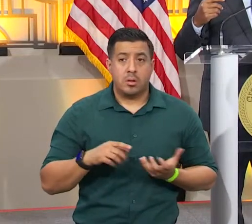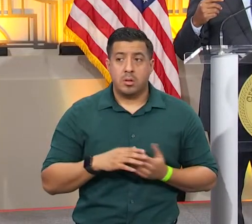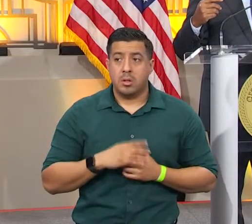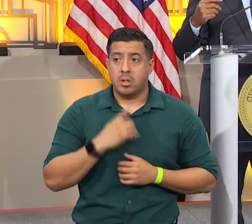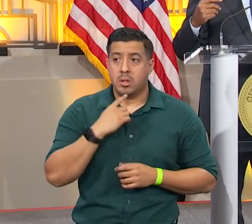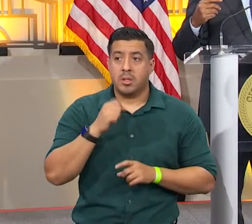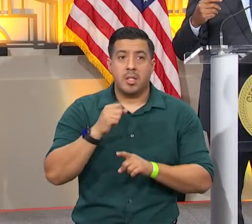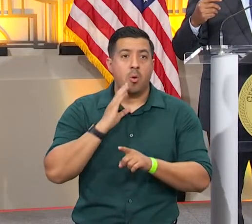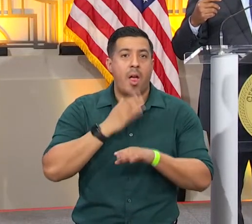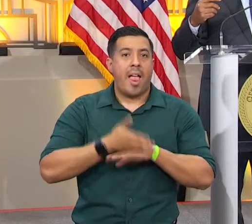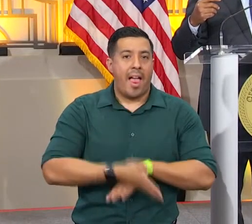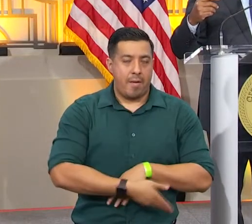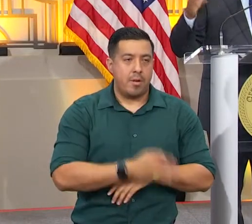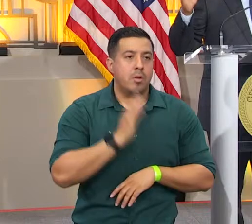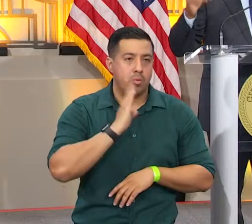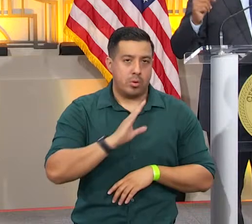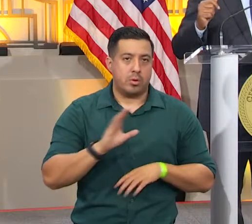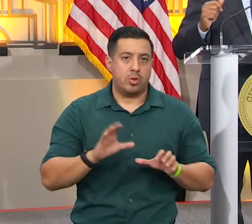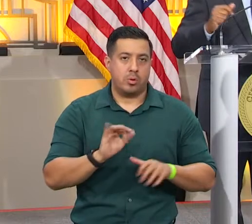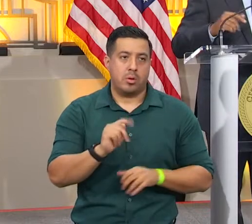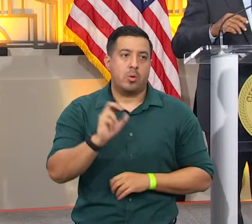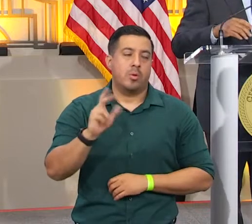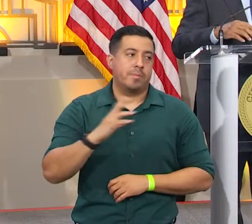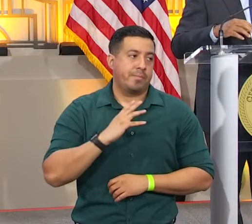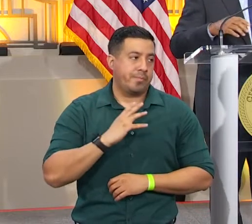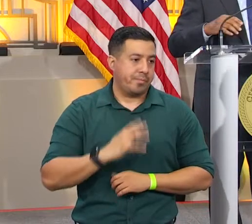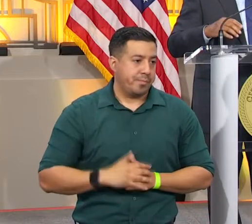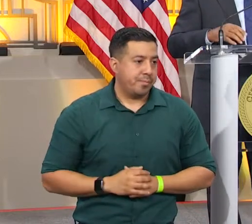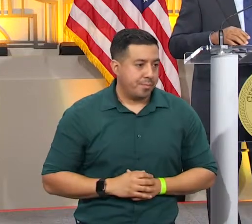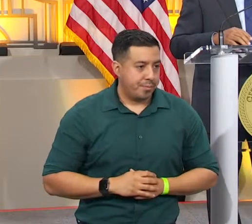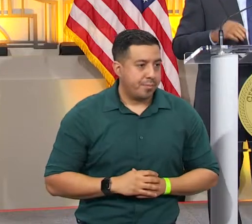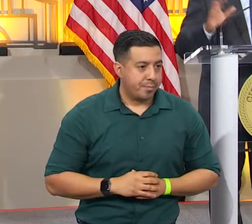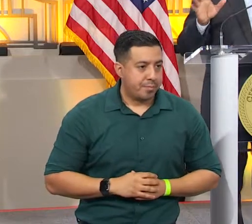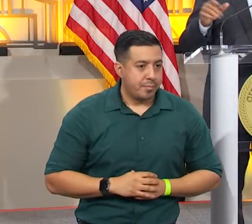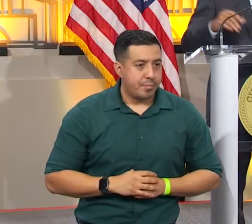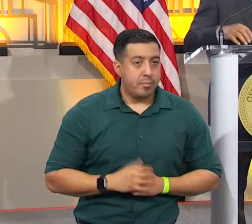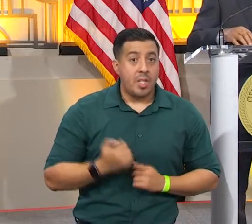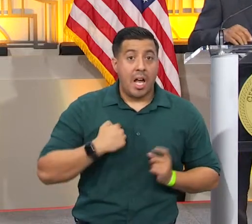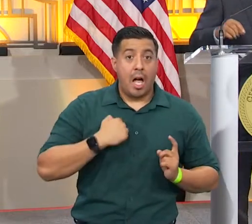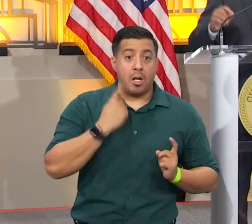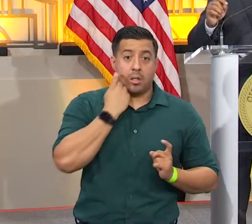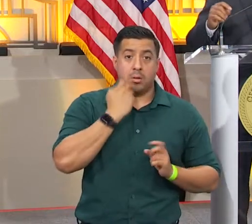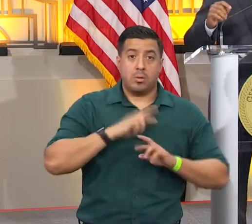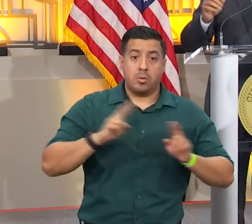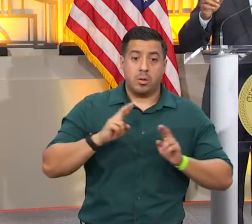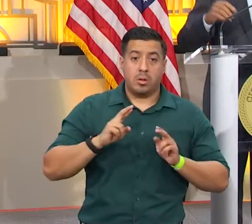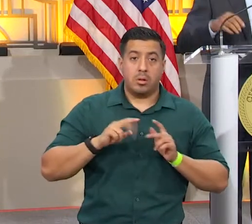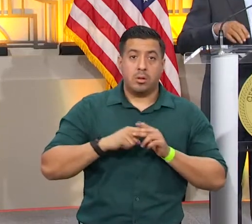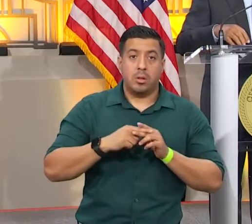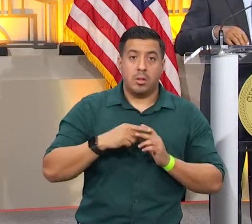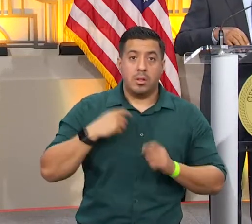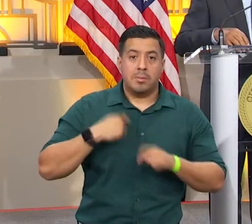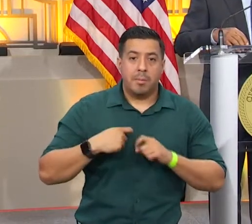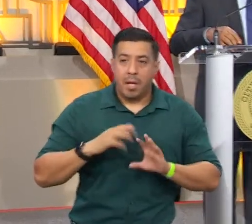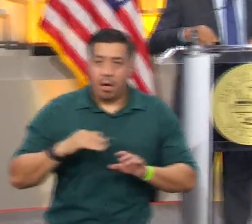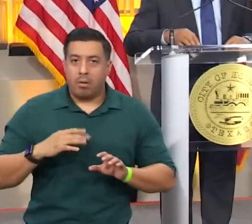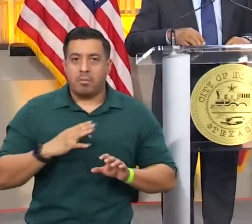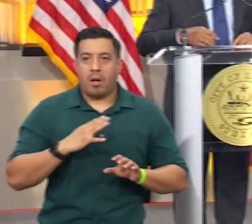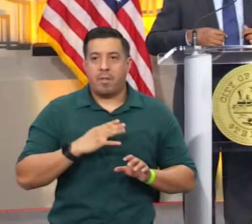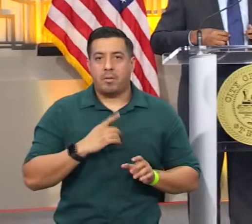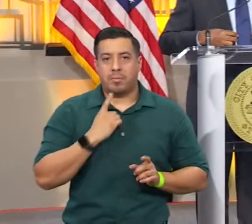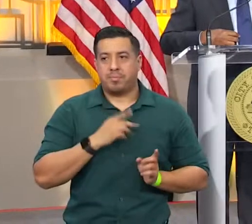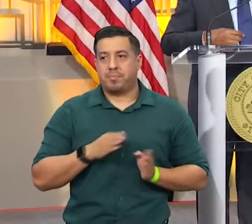He said we're gonna do it after, right? Yeah. Okay, so I was gonna just give you a paragraph or two, but I'll defer to